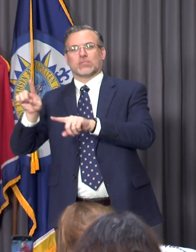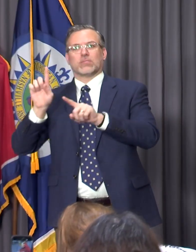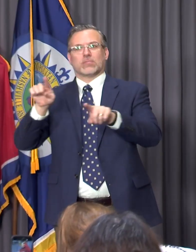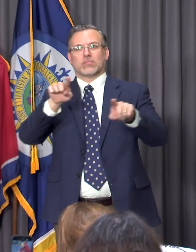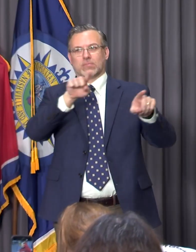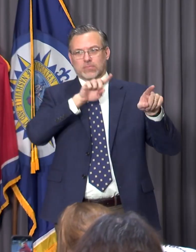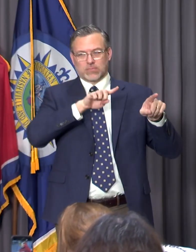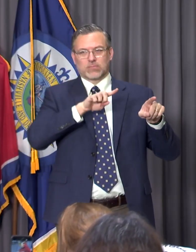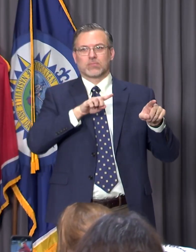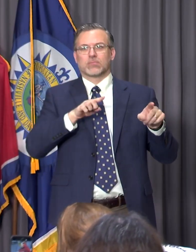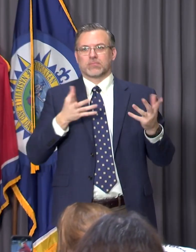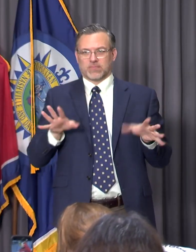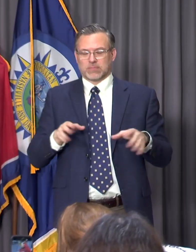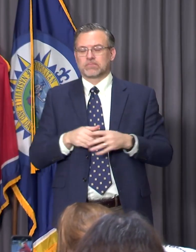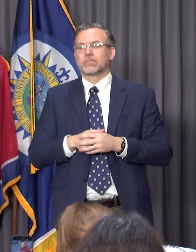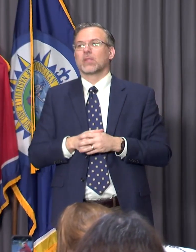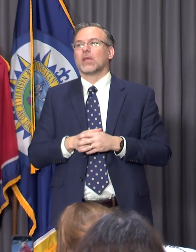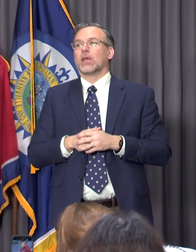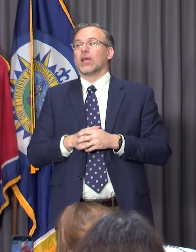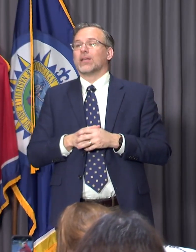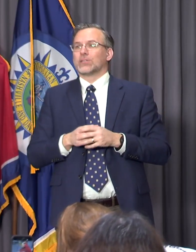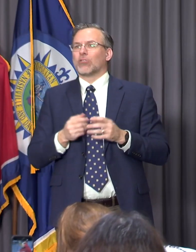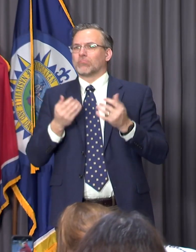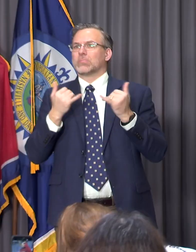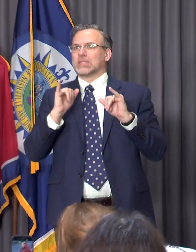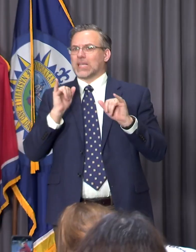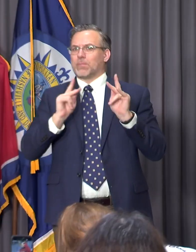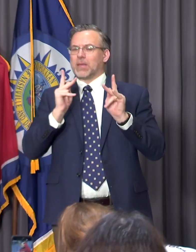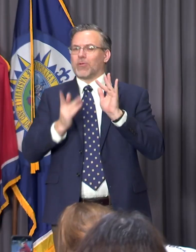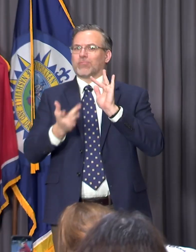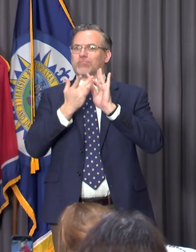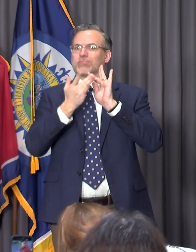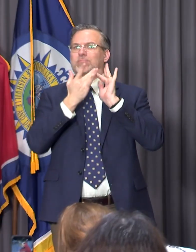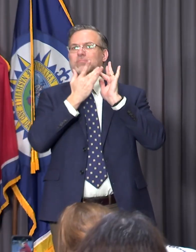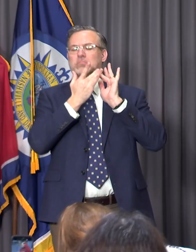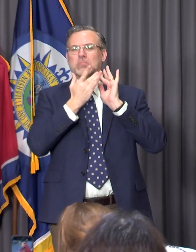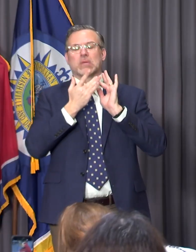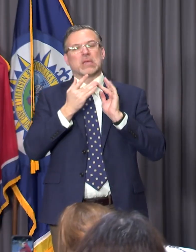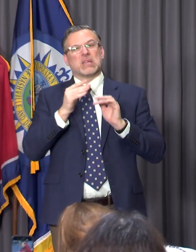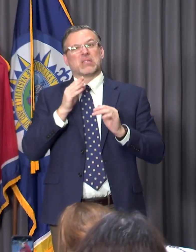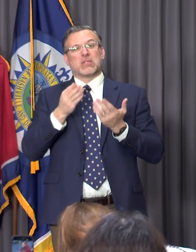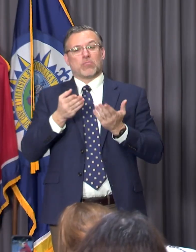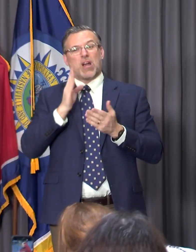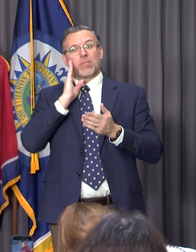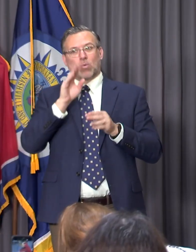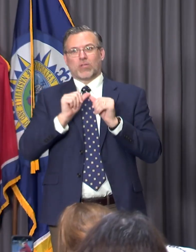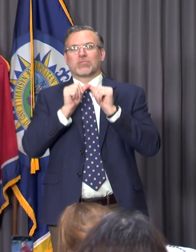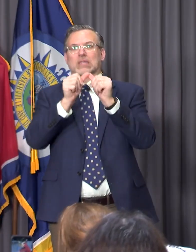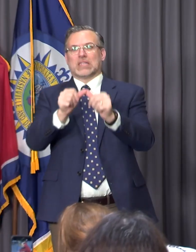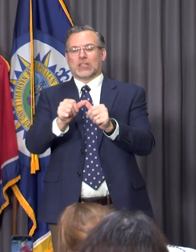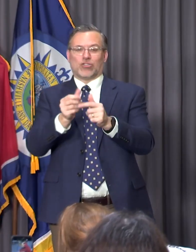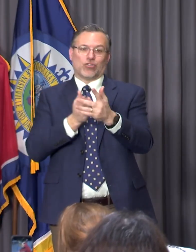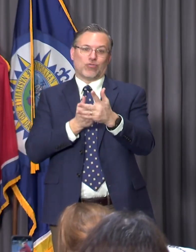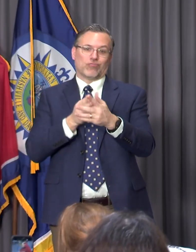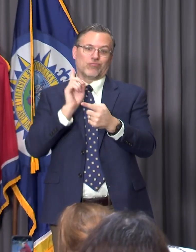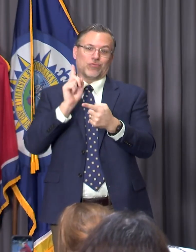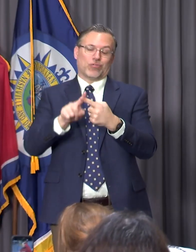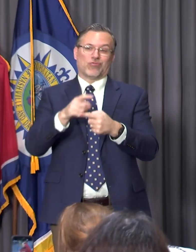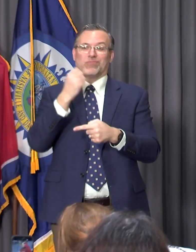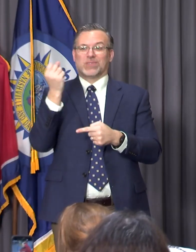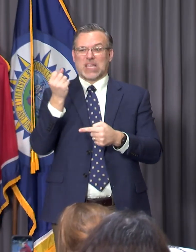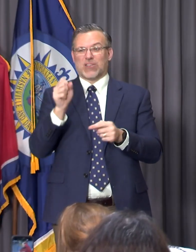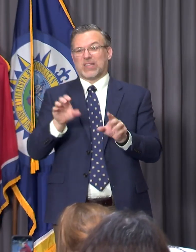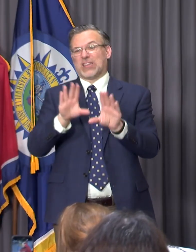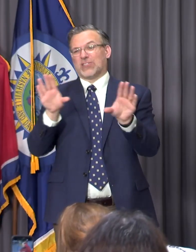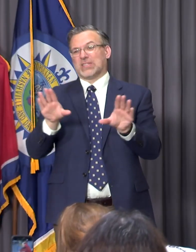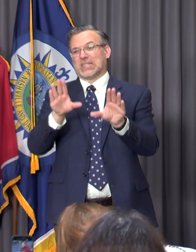responses. So we're still seeing the activity. We think this is going to persist until Saturday or Sunday because the ground is going to need